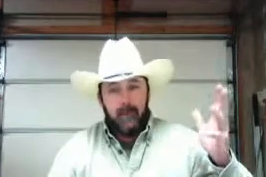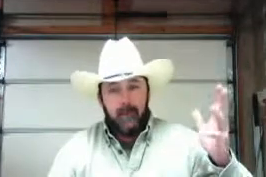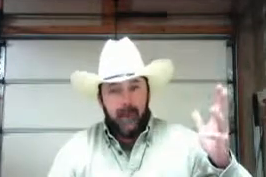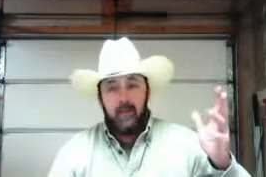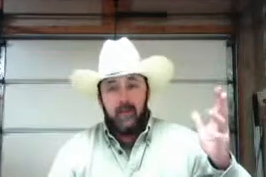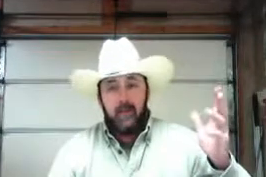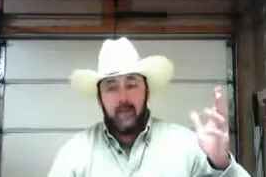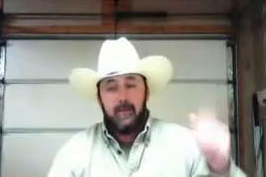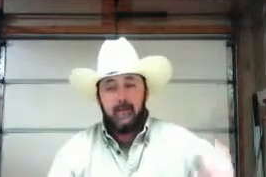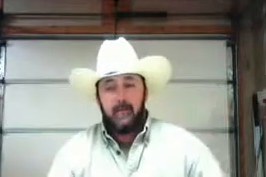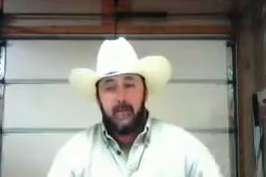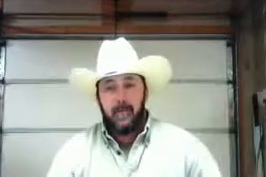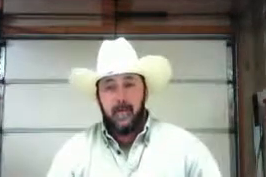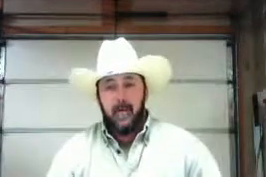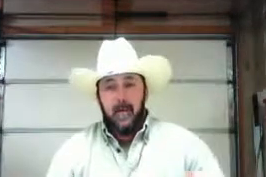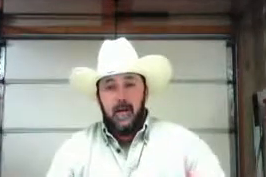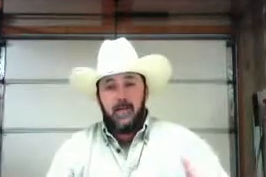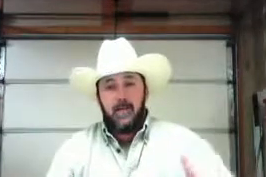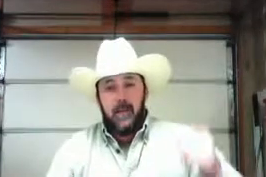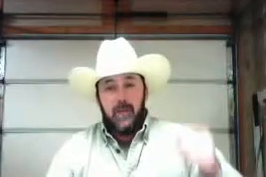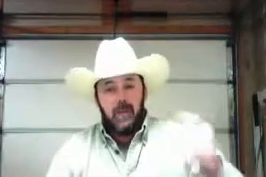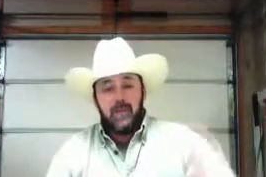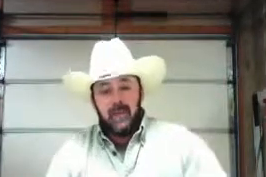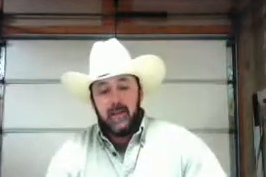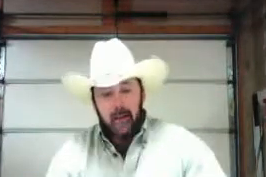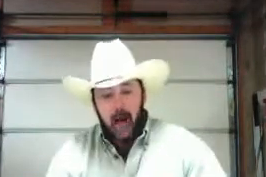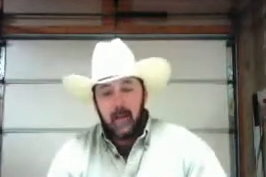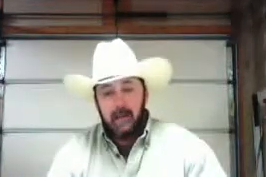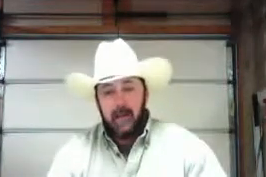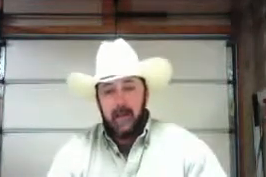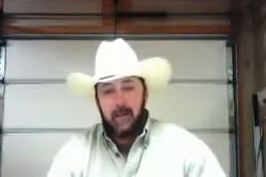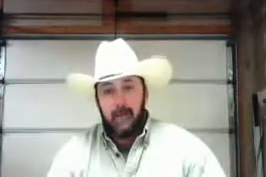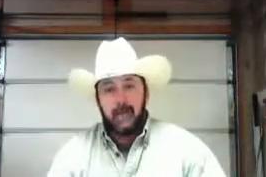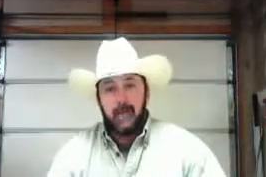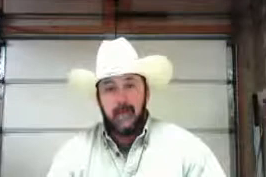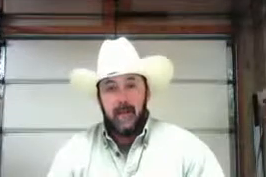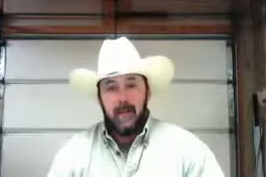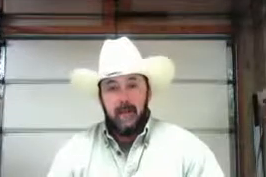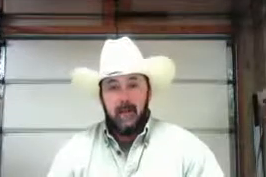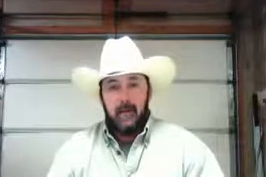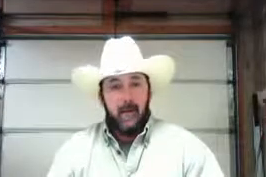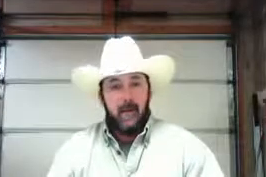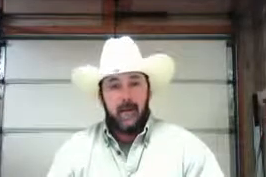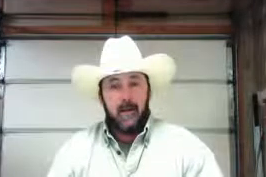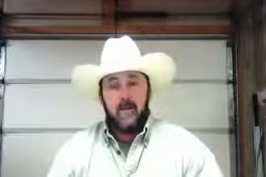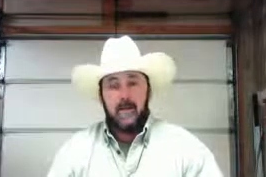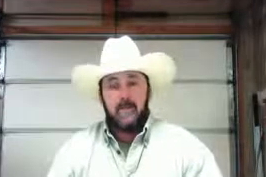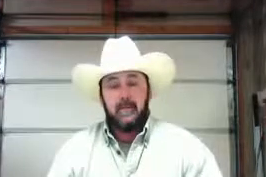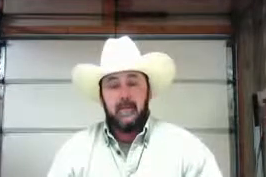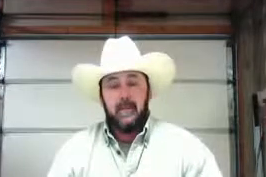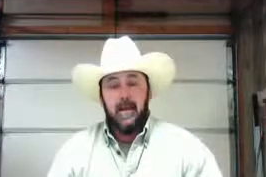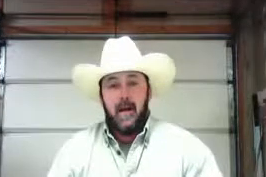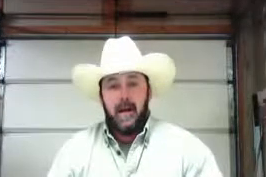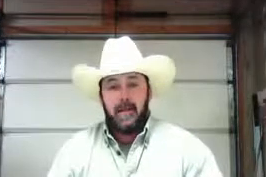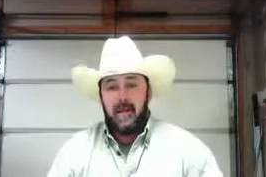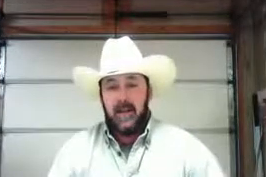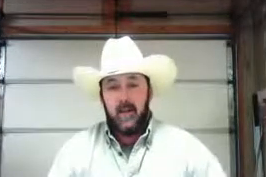person killed in order for you to see the documents that are in front of me. I'm not going to do it. I just ain't that